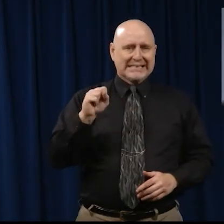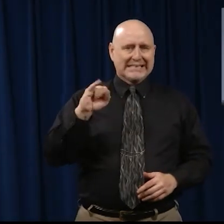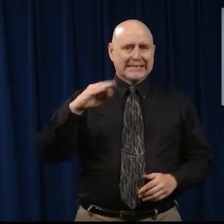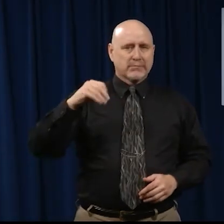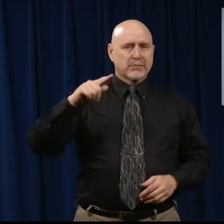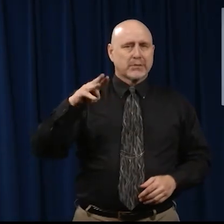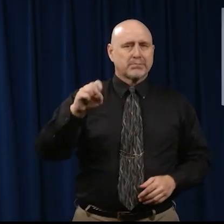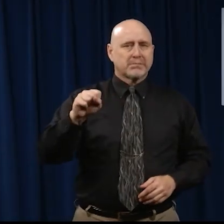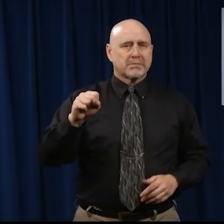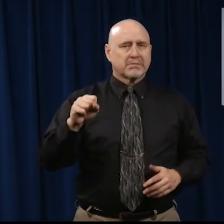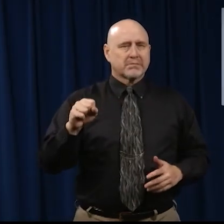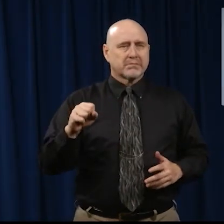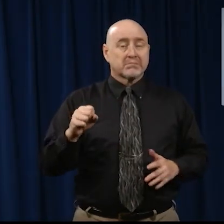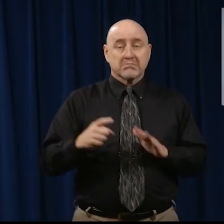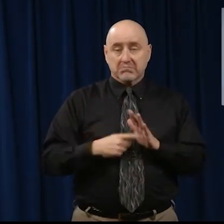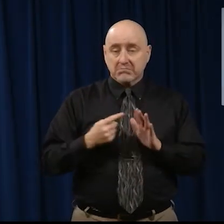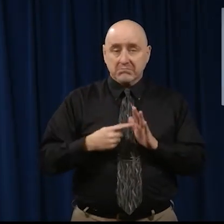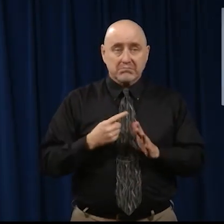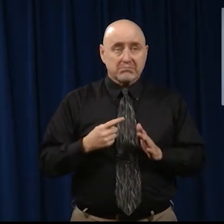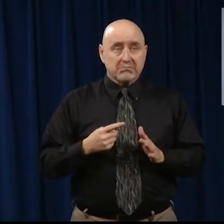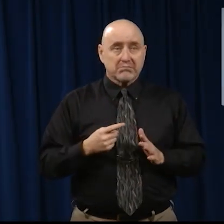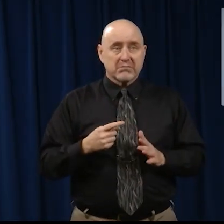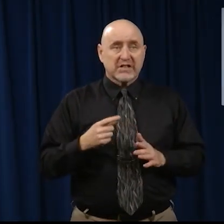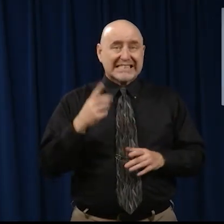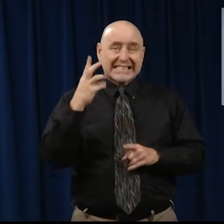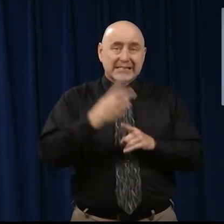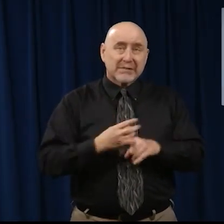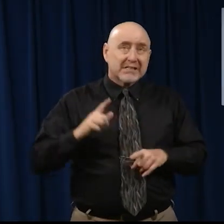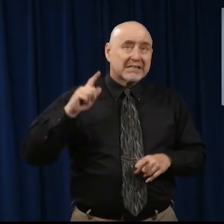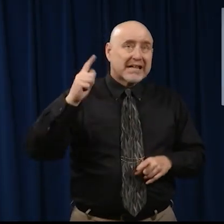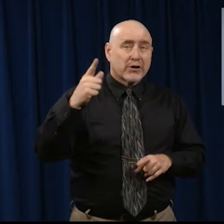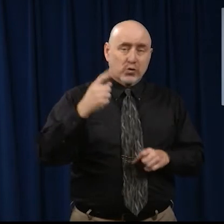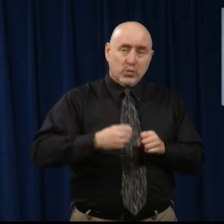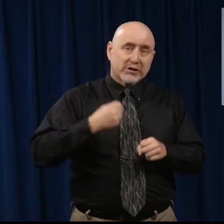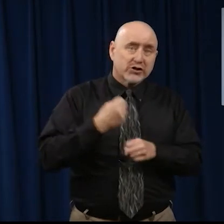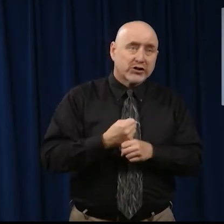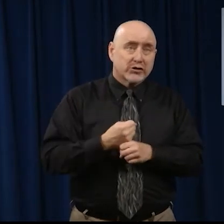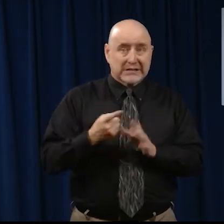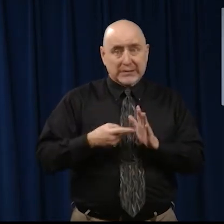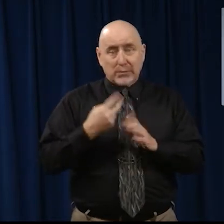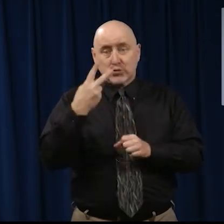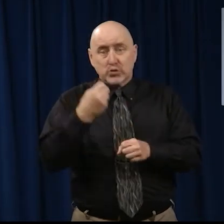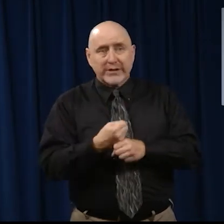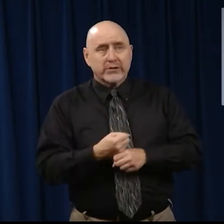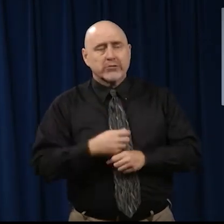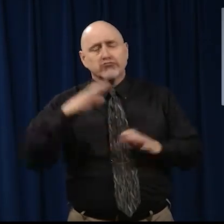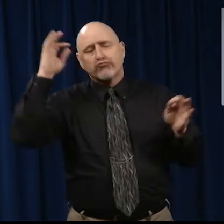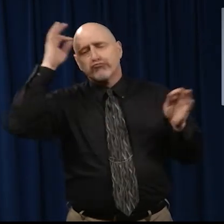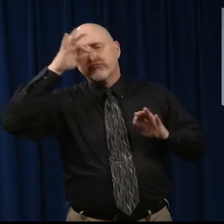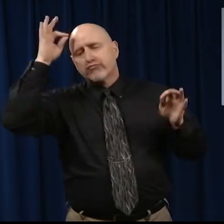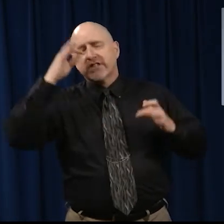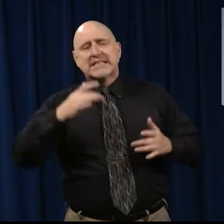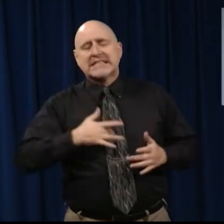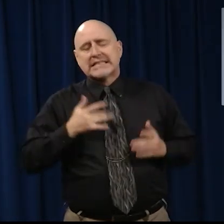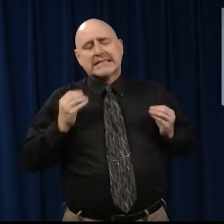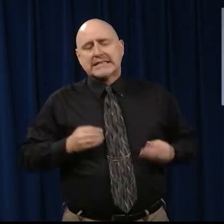You don't see symptoms of HPV. Sometimes you wouldn't see a symptom for 6 months, for a year, sometimes 2 years. You might never see a